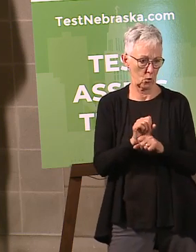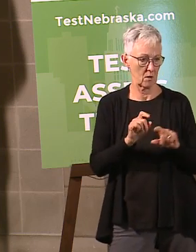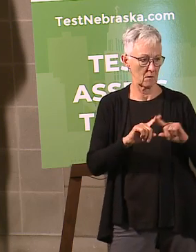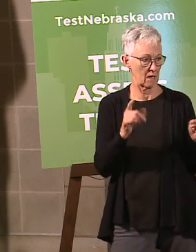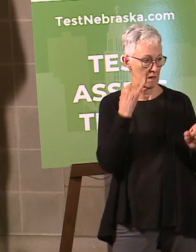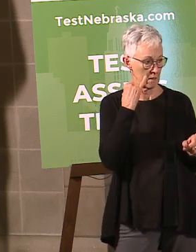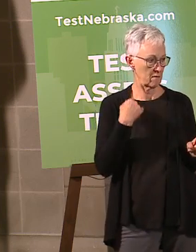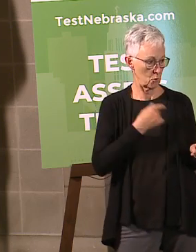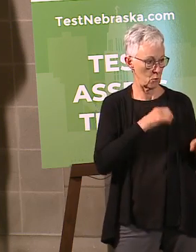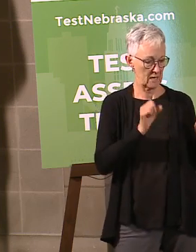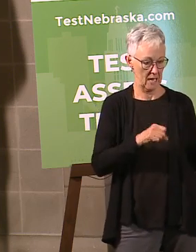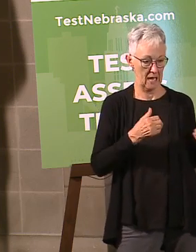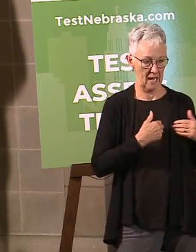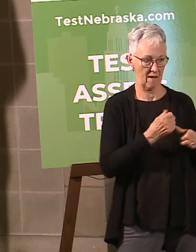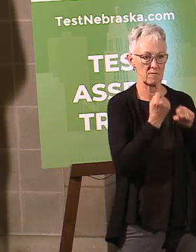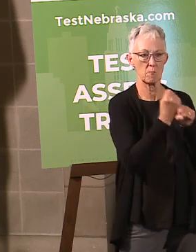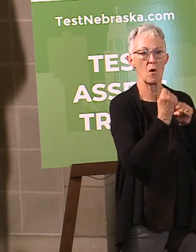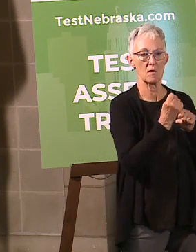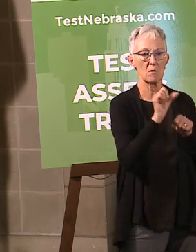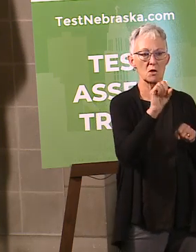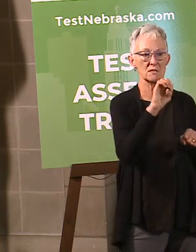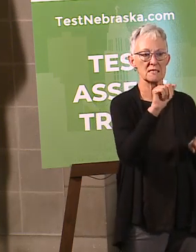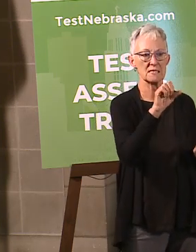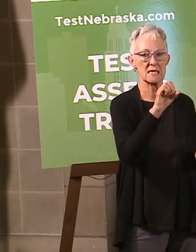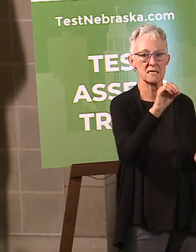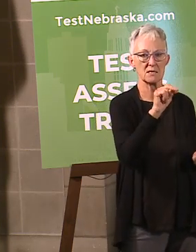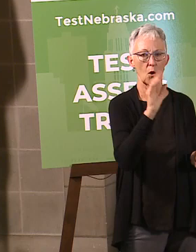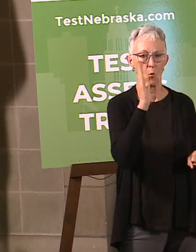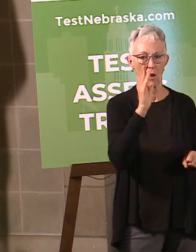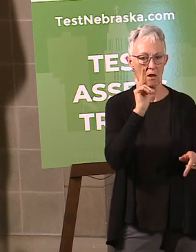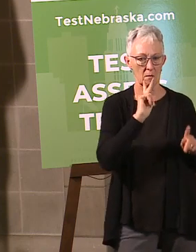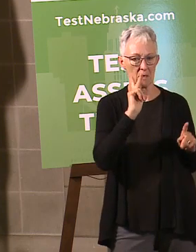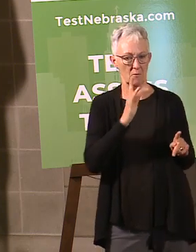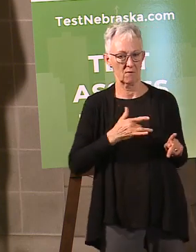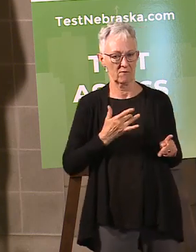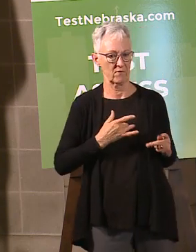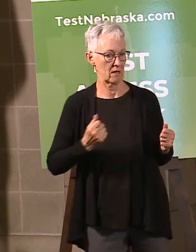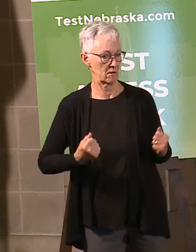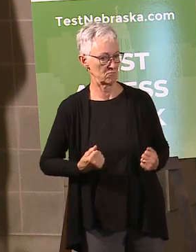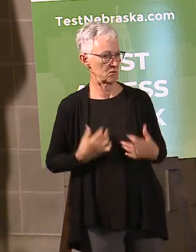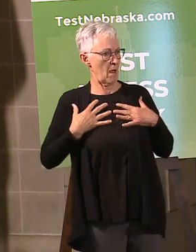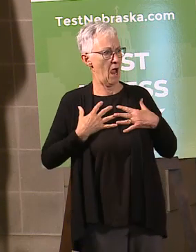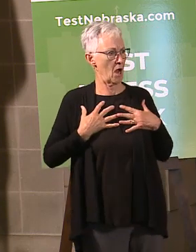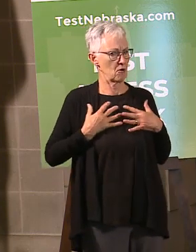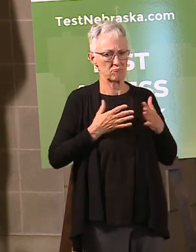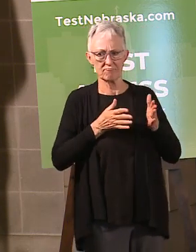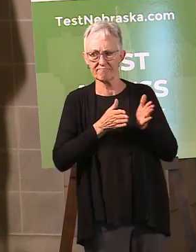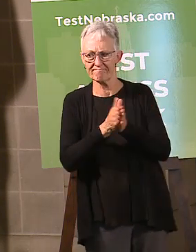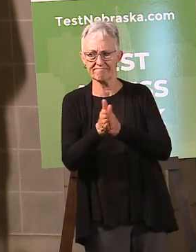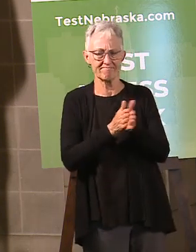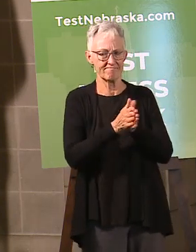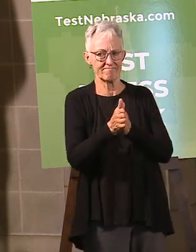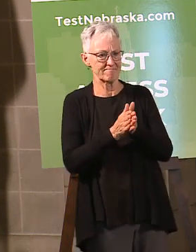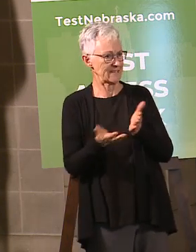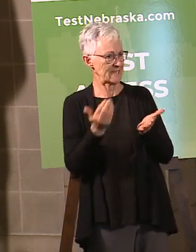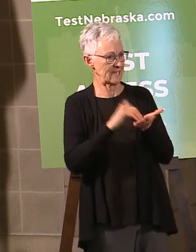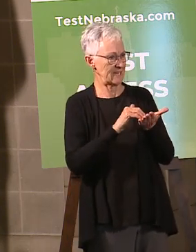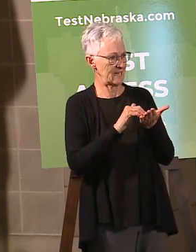morale boost for the country, even if it's somehow limited in some way. Again, I think what it'll represent is kind of